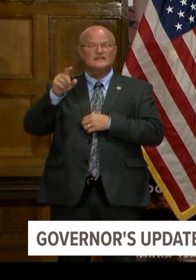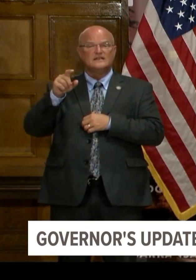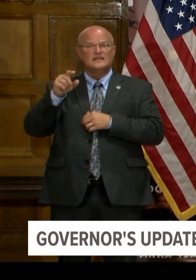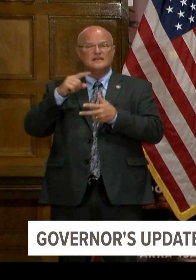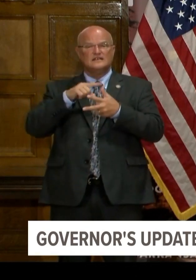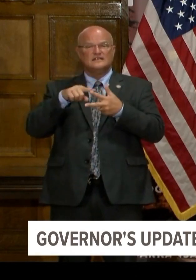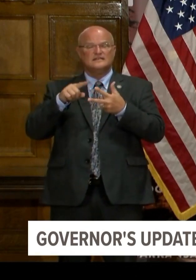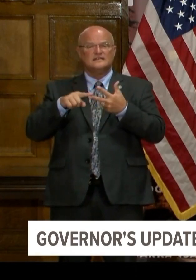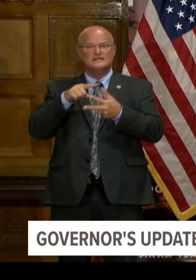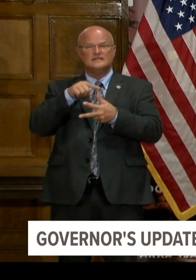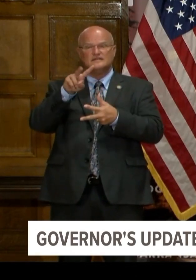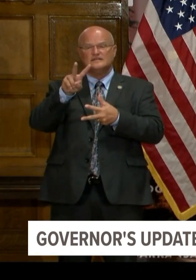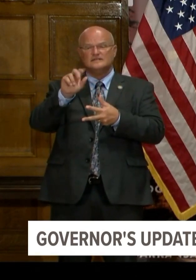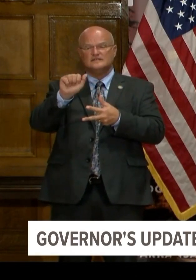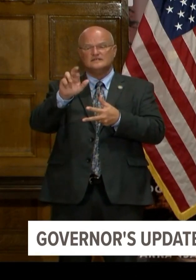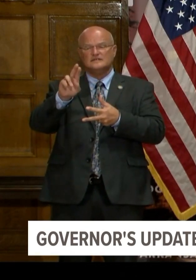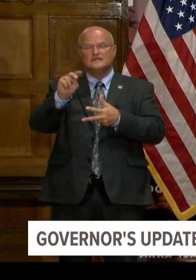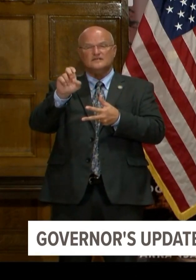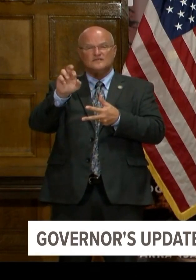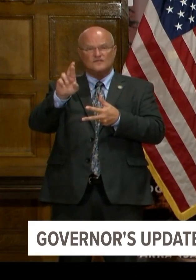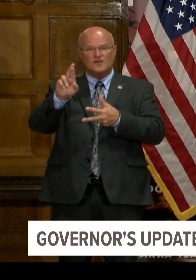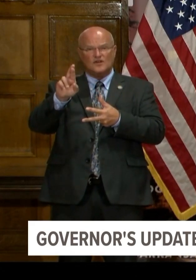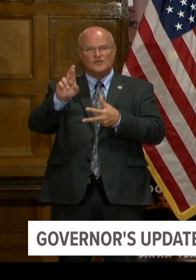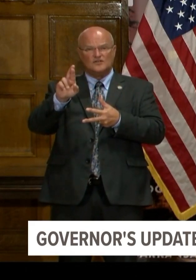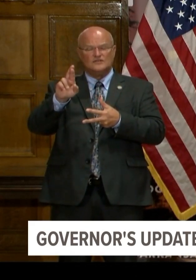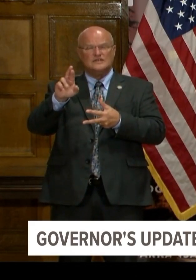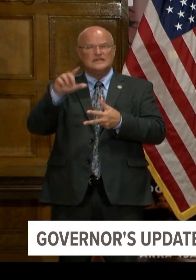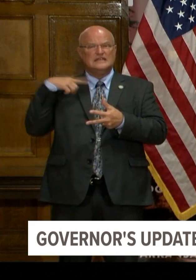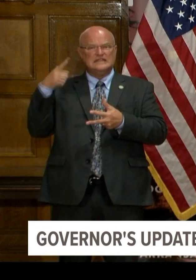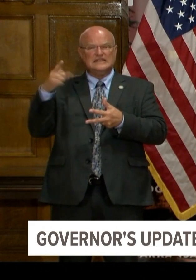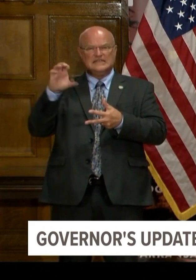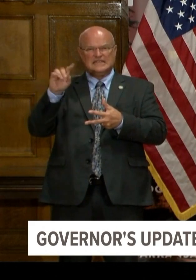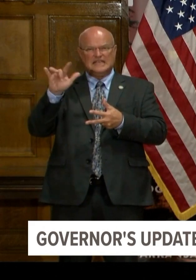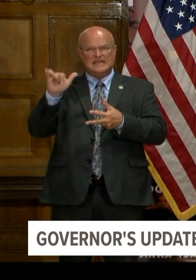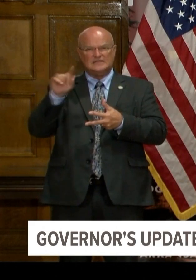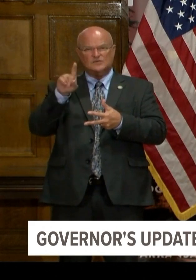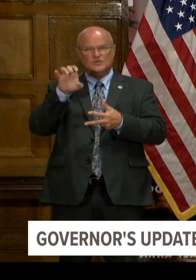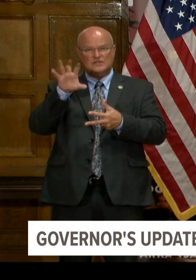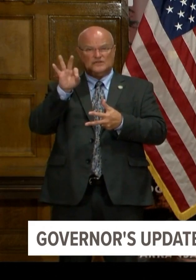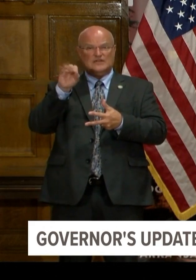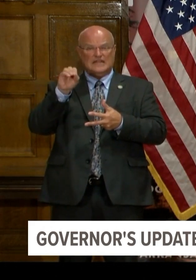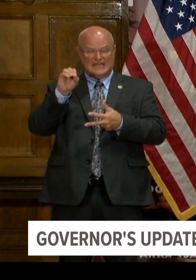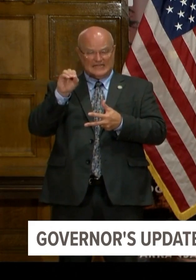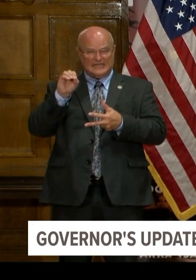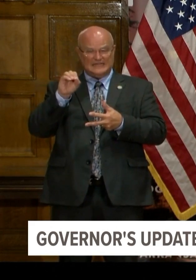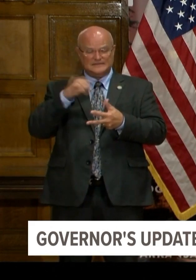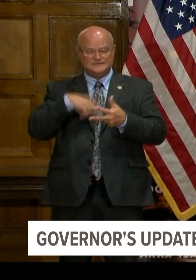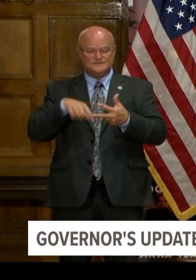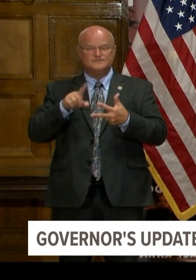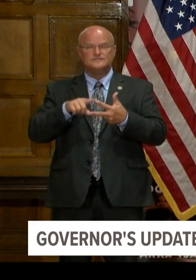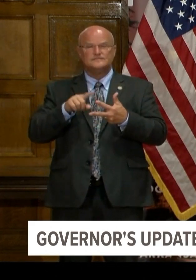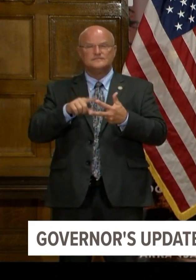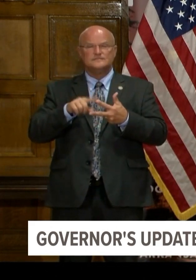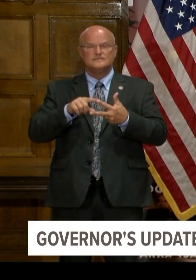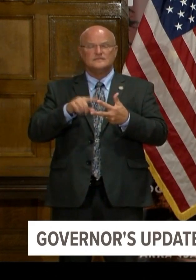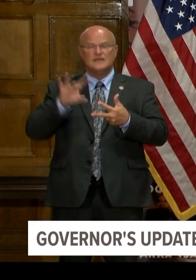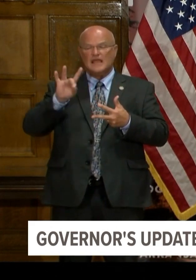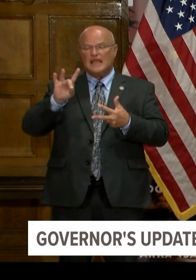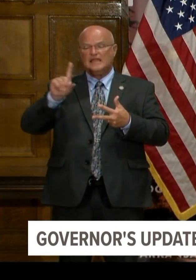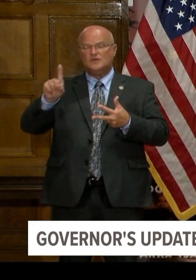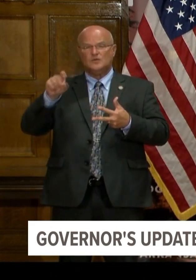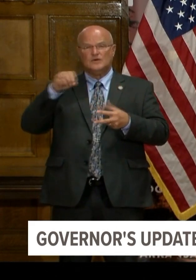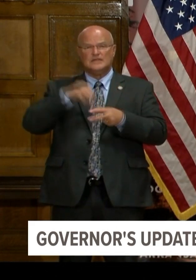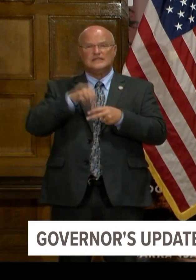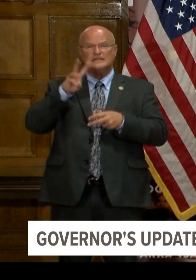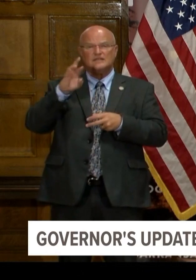3 units: the Varner unit in Lincoln County with 190 active cases, 81 cases at the